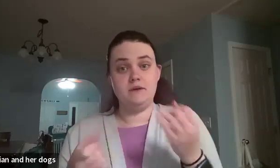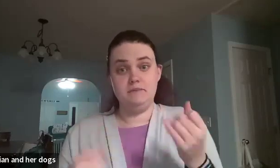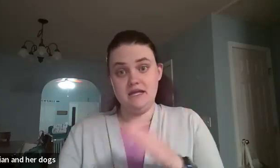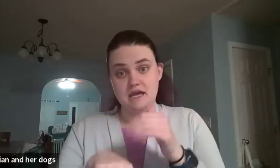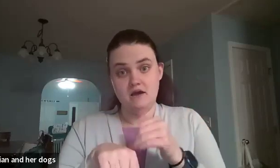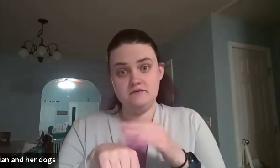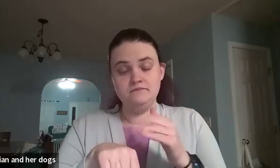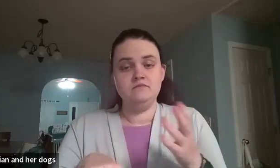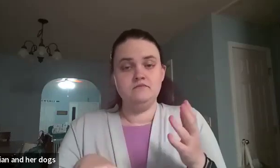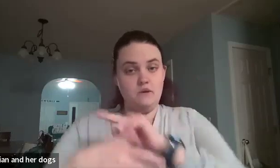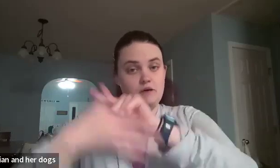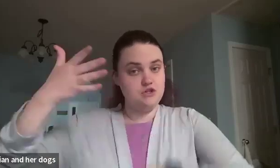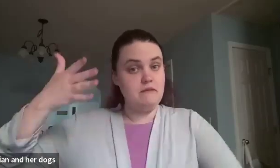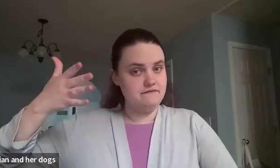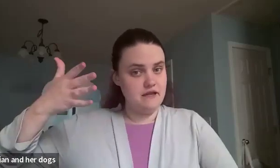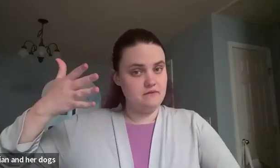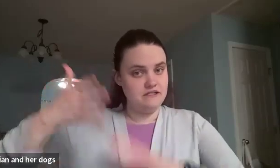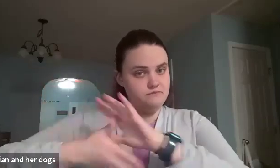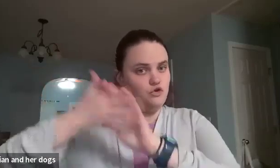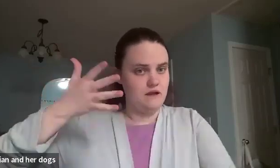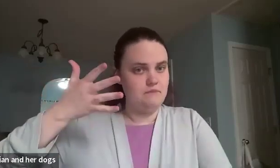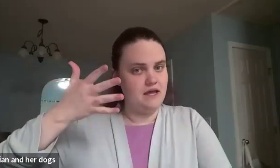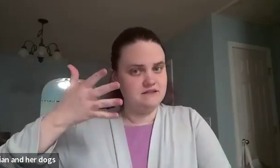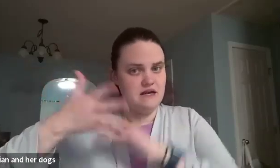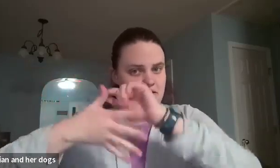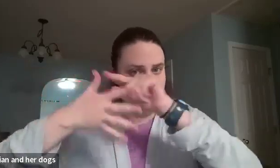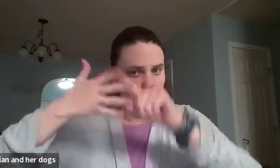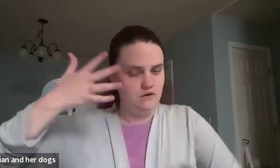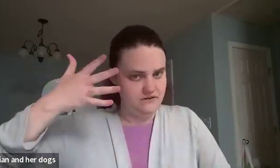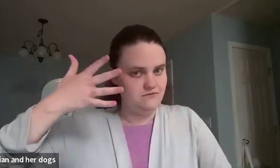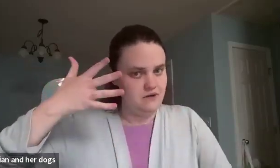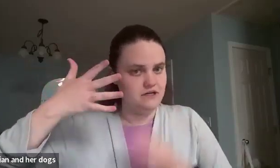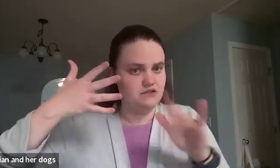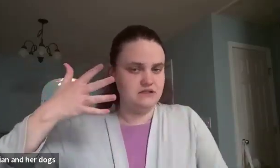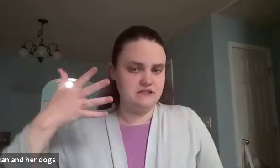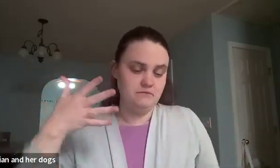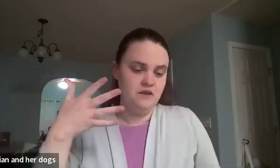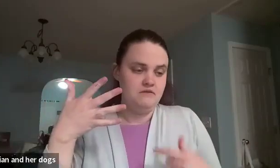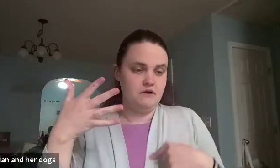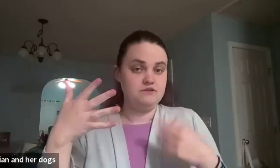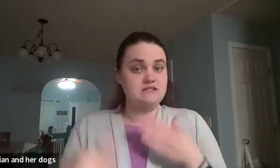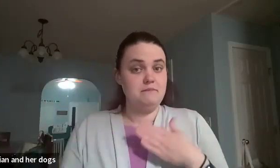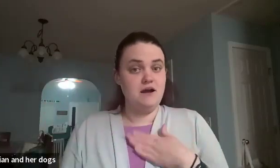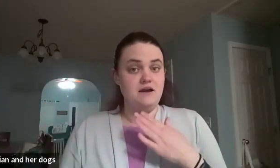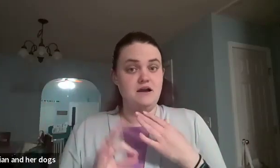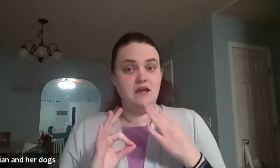how many pets I have, like when I was doing my family's growing up pets, and I went like all of this 5 when I started listening. If I was gonna say